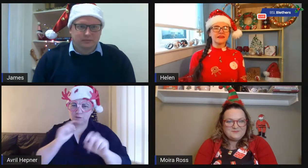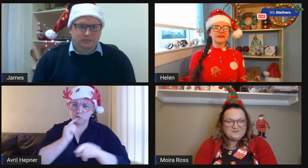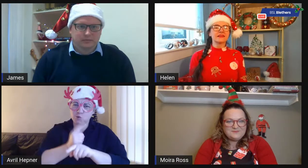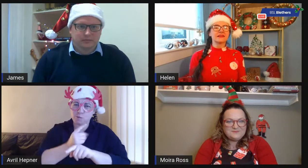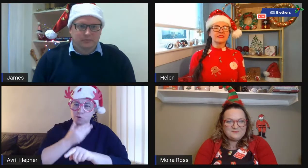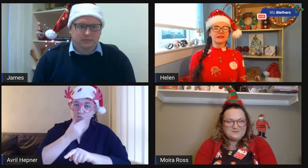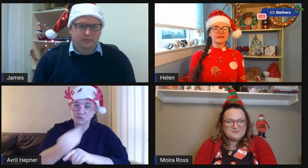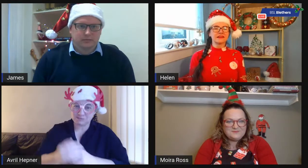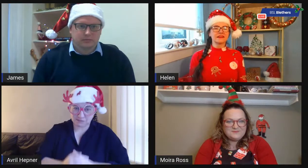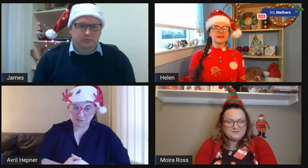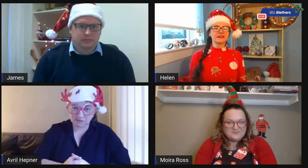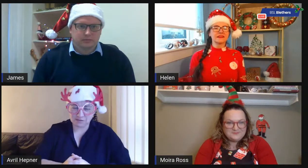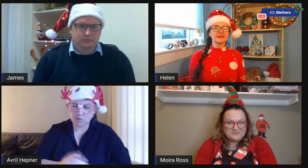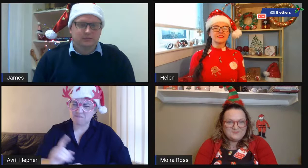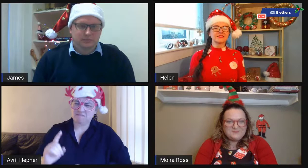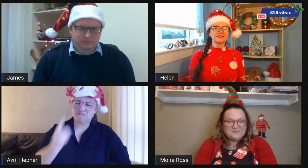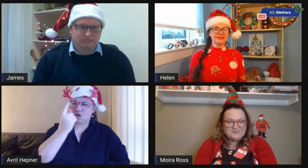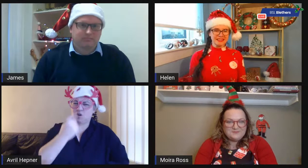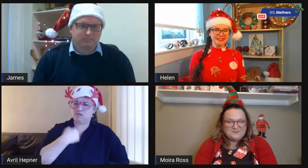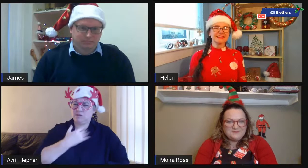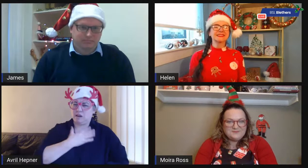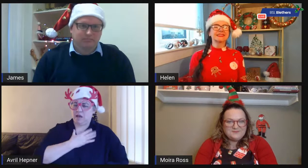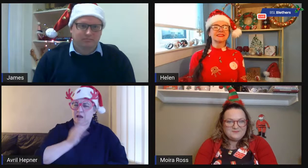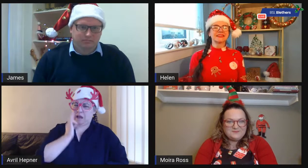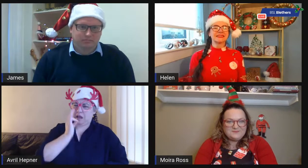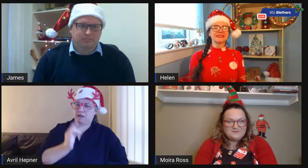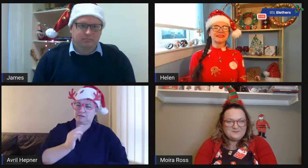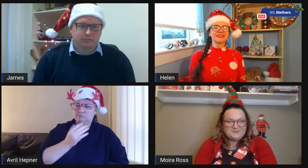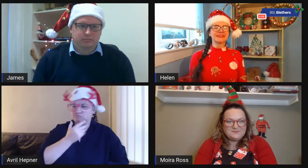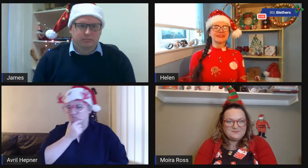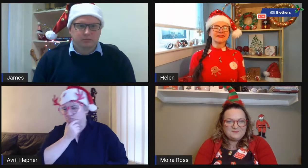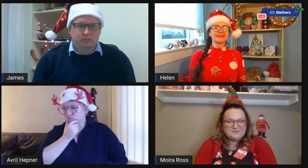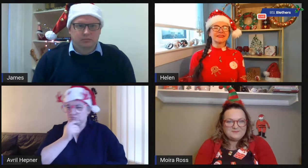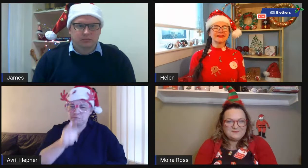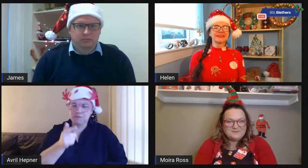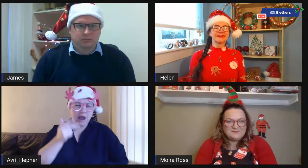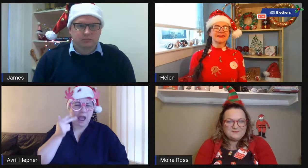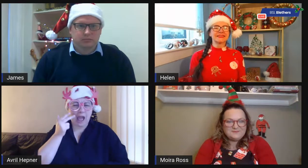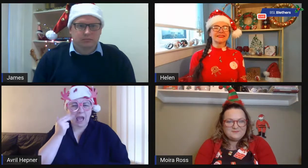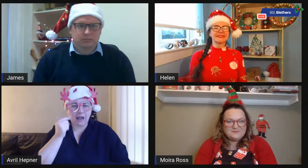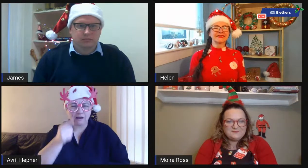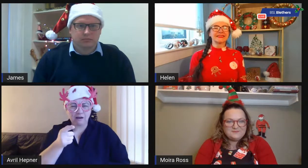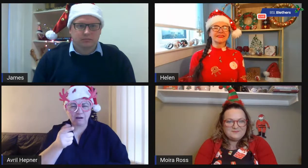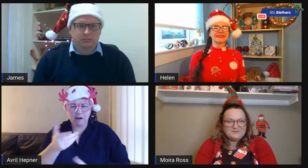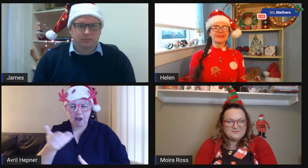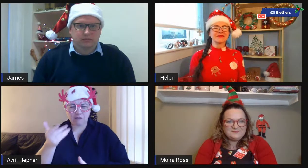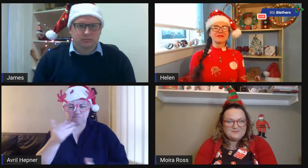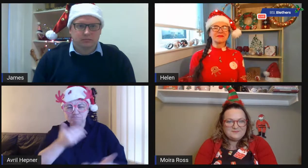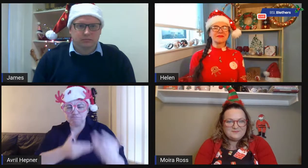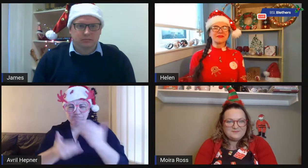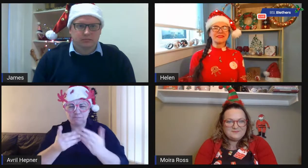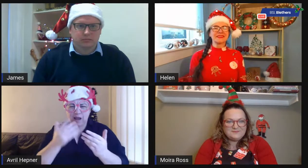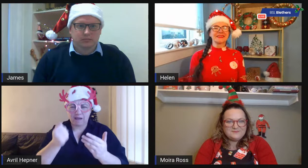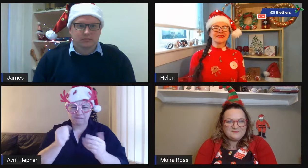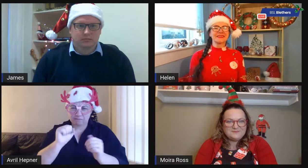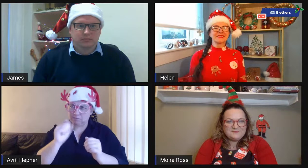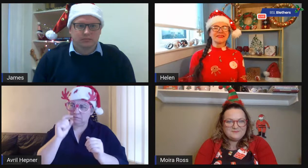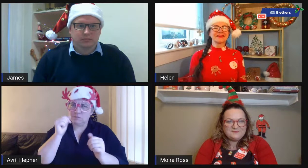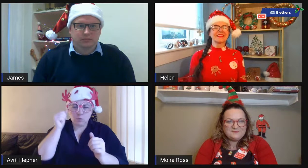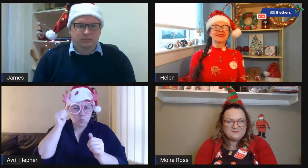make Christmas at your home special? Let's ask, who should we ask first? Helen, let's take you first. Tell us a little